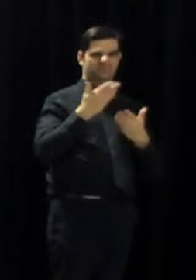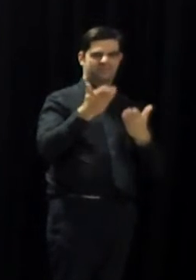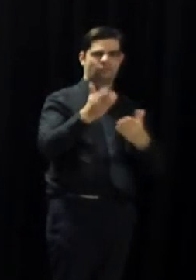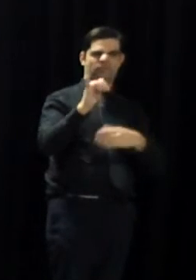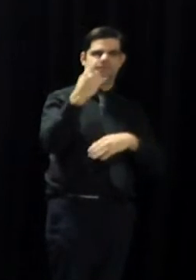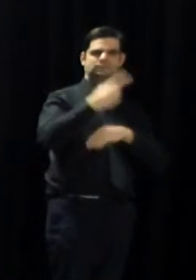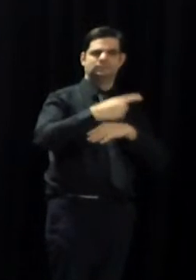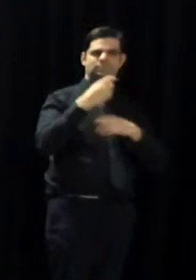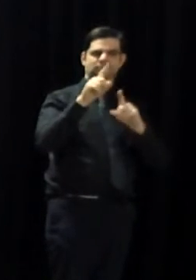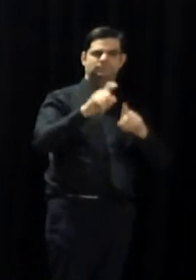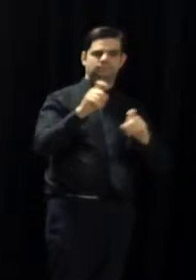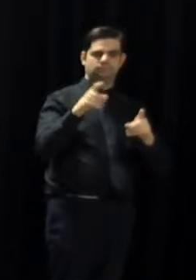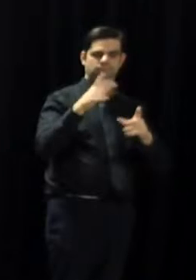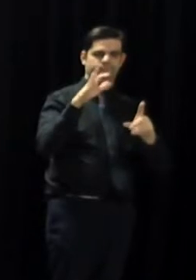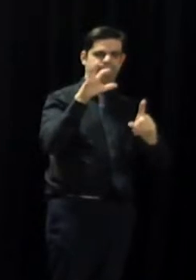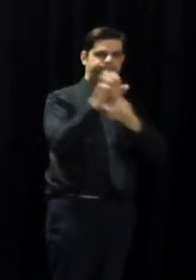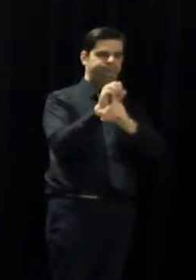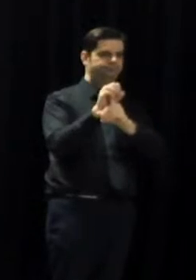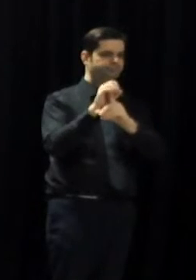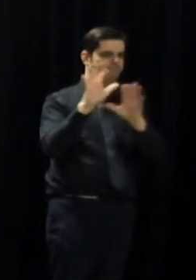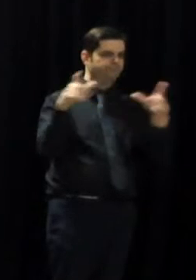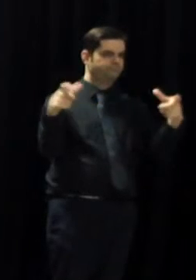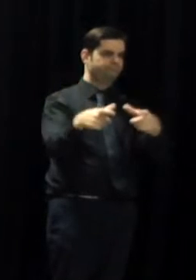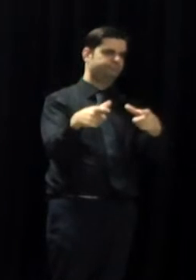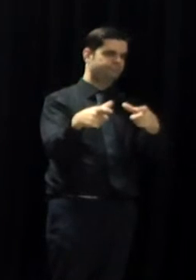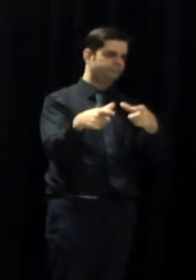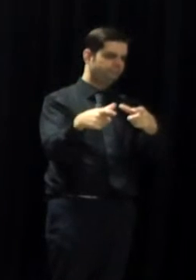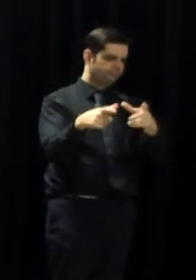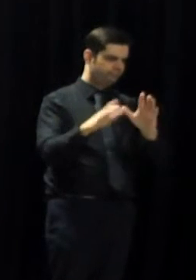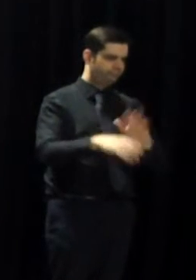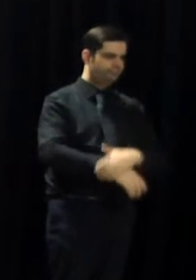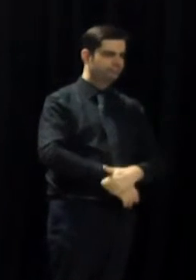with treatments with these residents so that